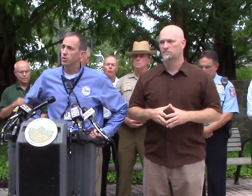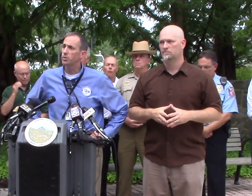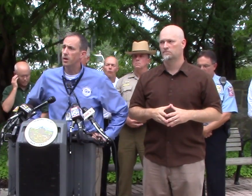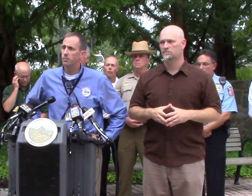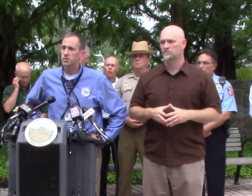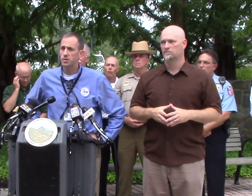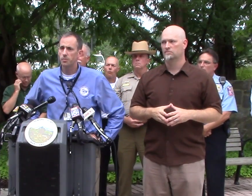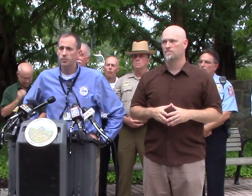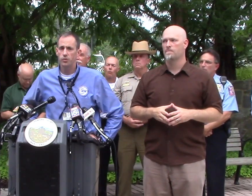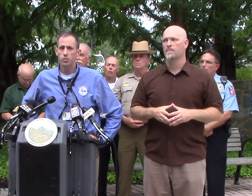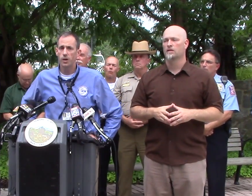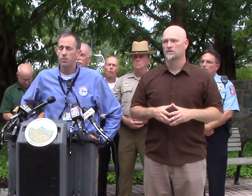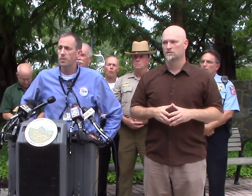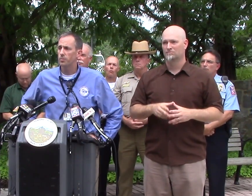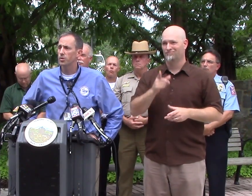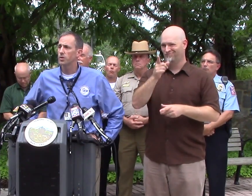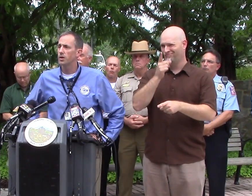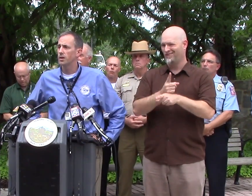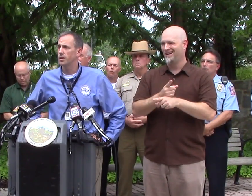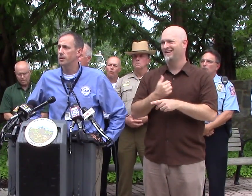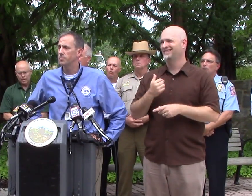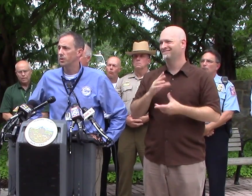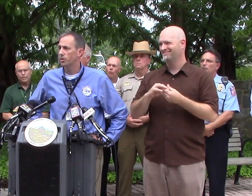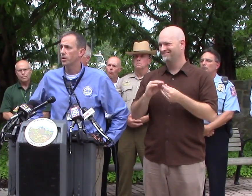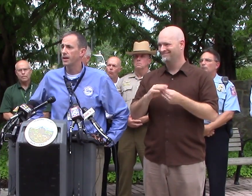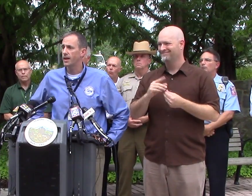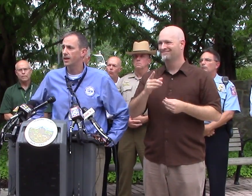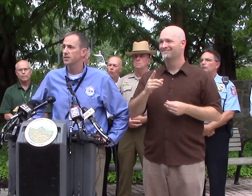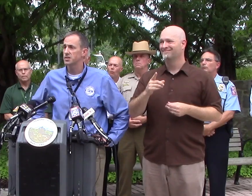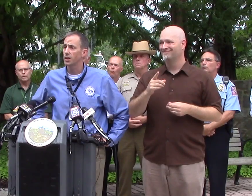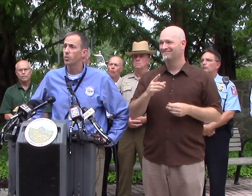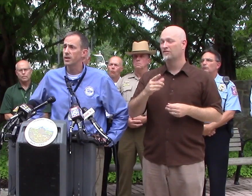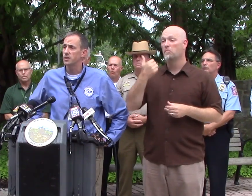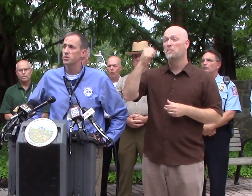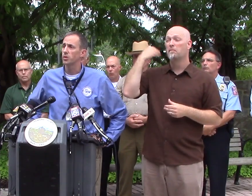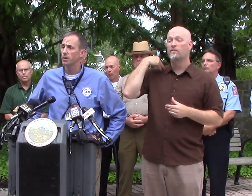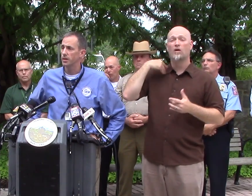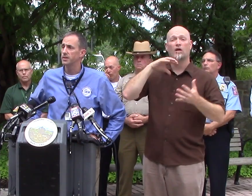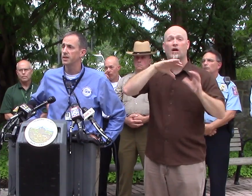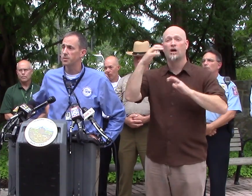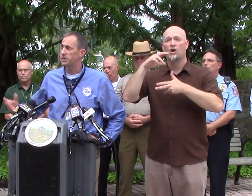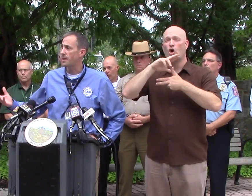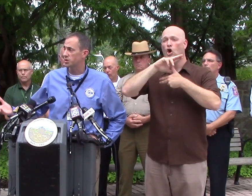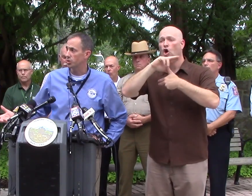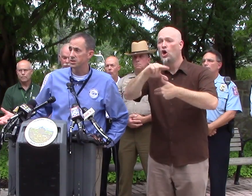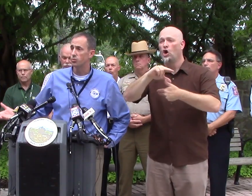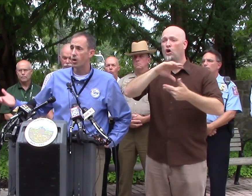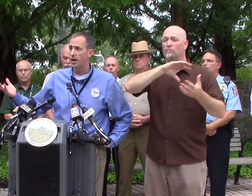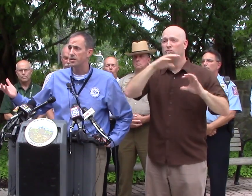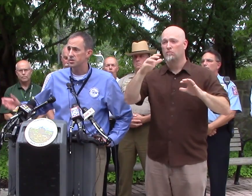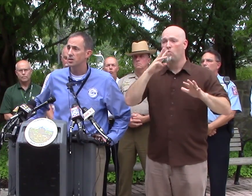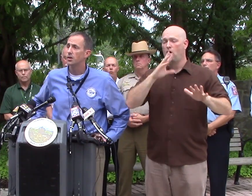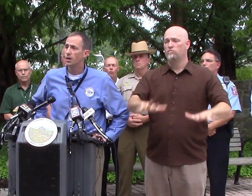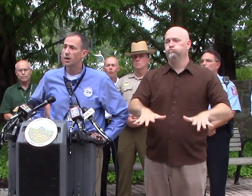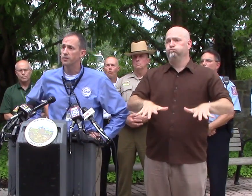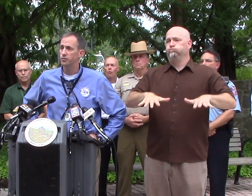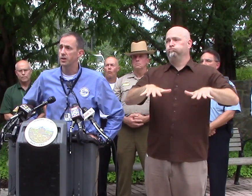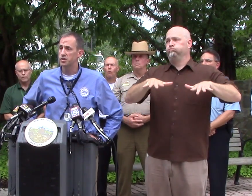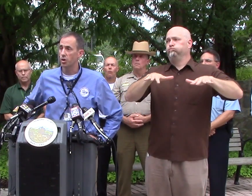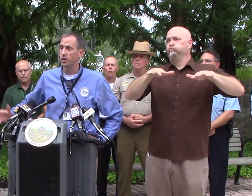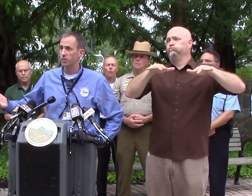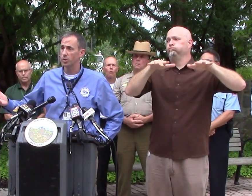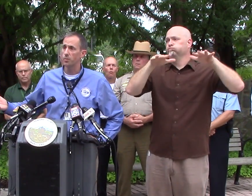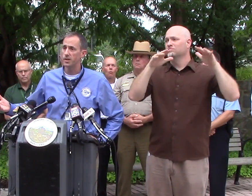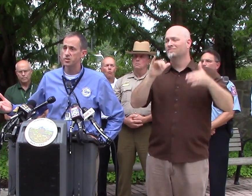absolutely true. Some of you might remember Hurricane Agnes, Eloise, where indeed the Patapsco did rise and